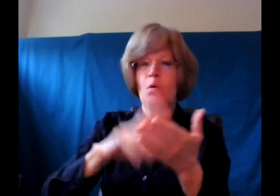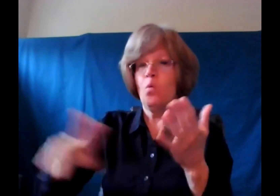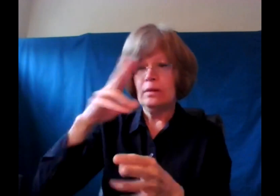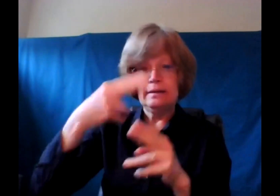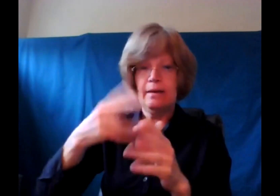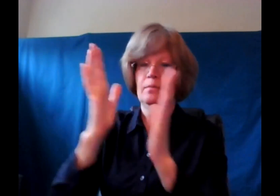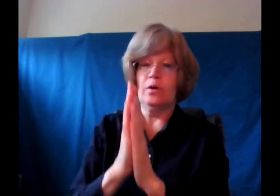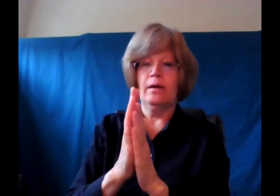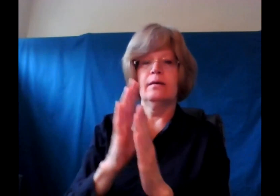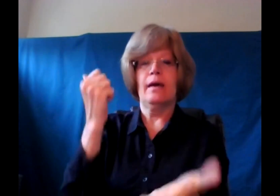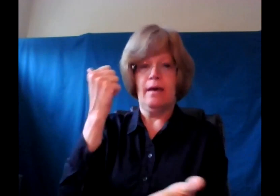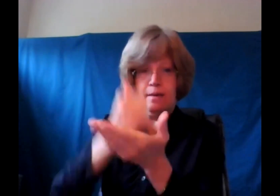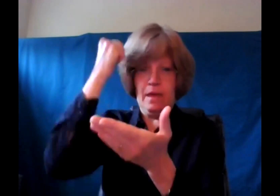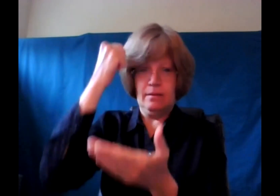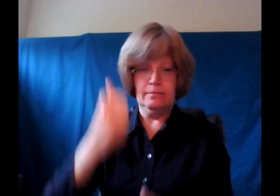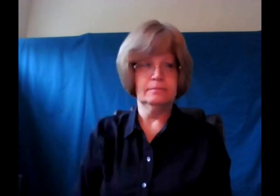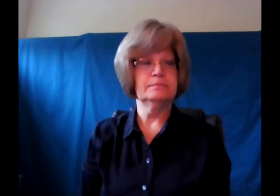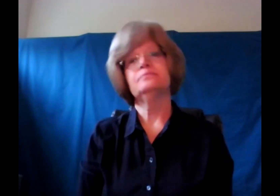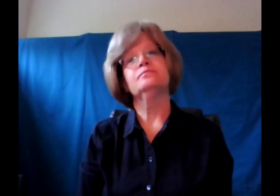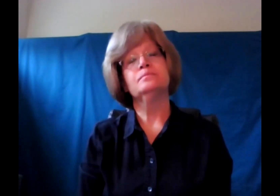pray. Amen.